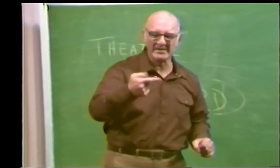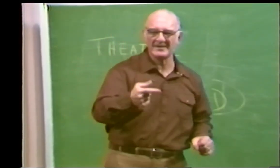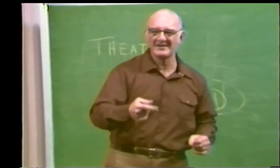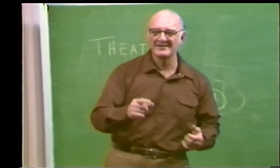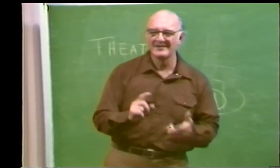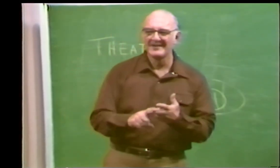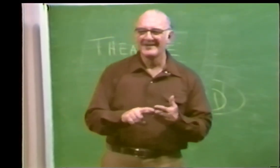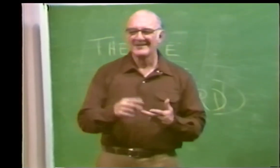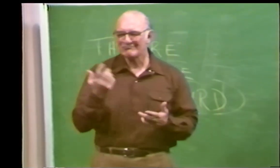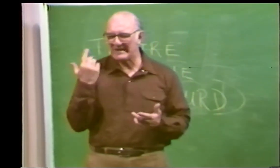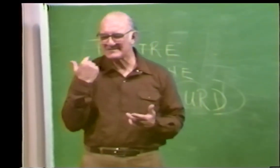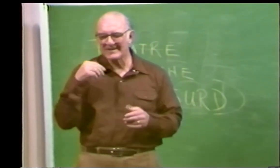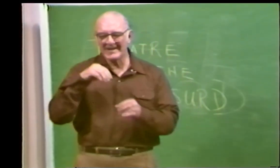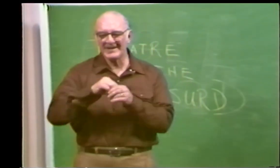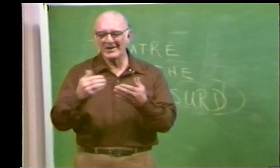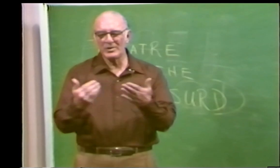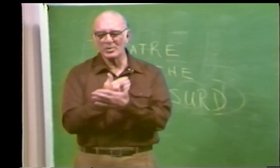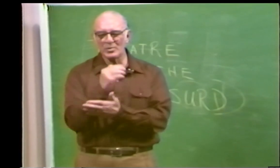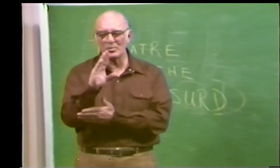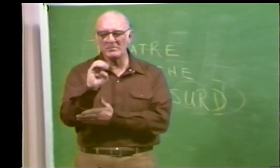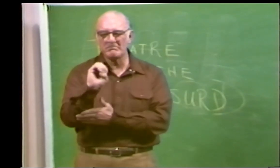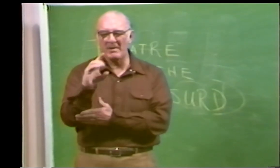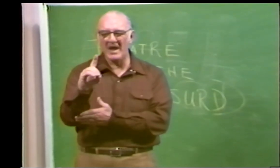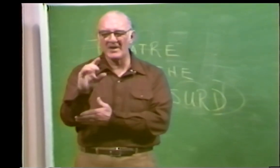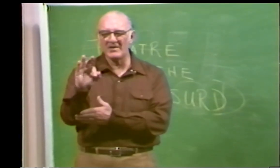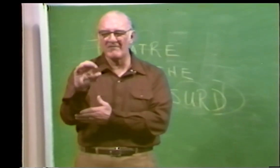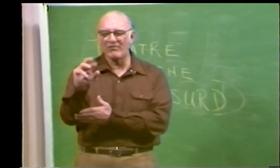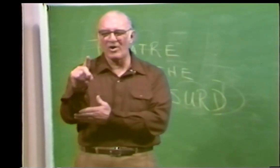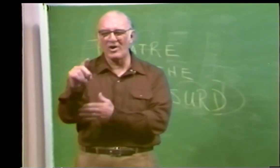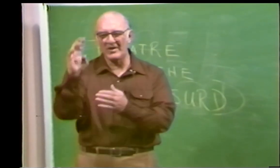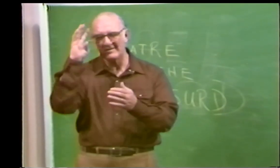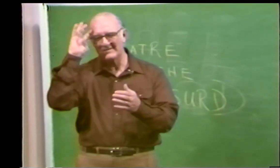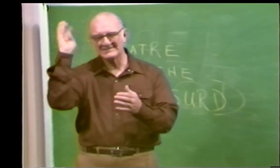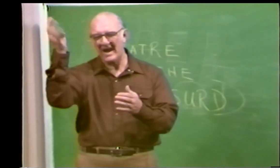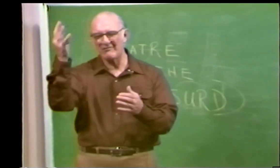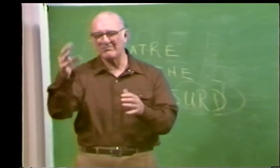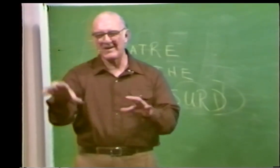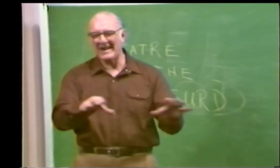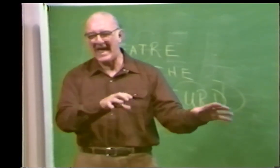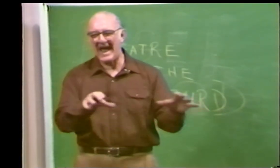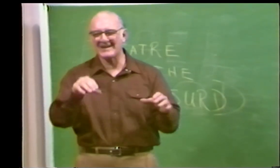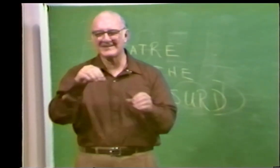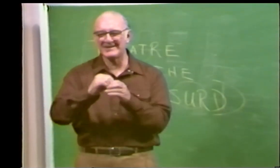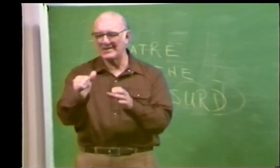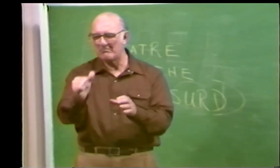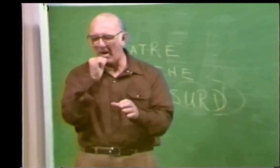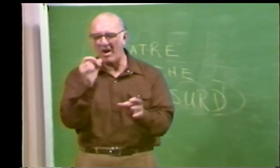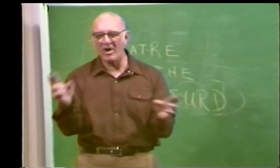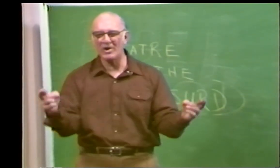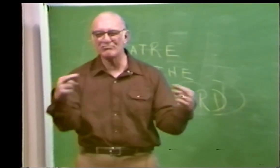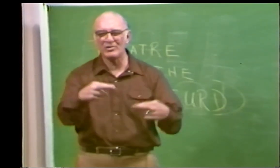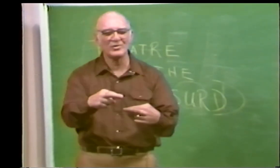Raping, recently in New Bedford, terrible act in barroom.